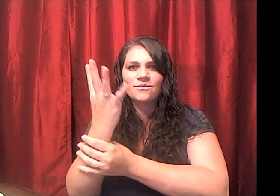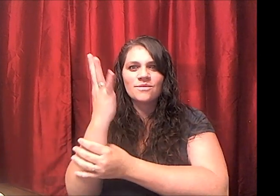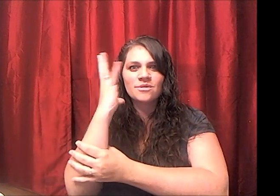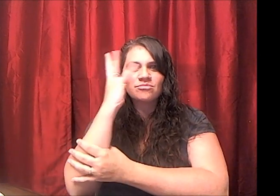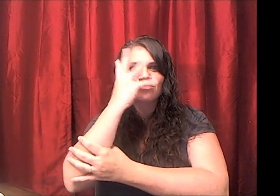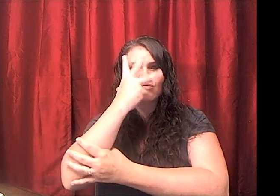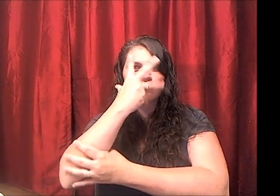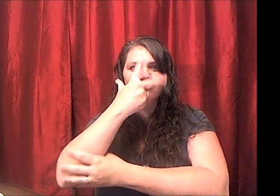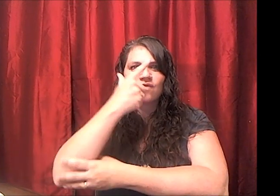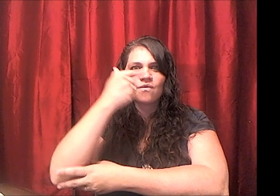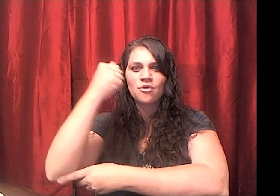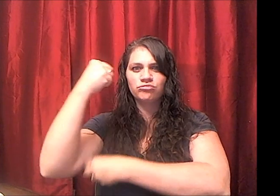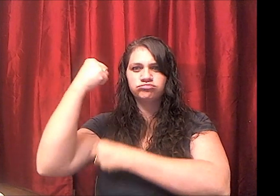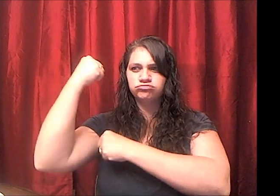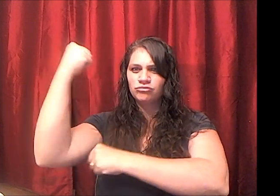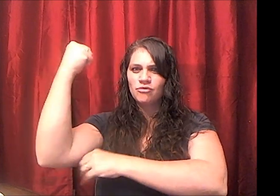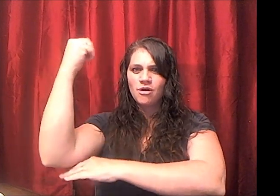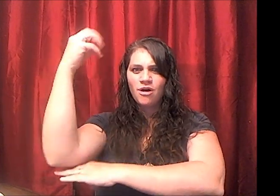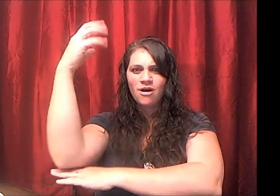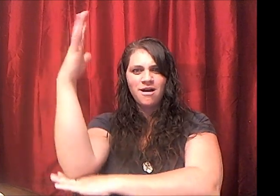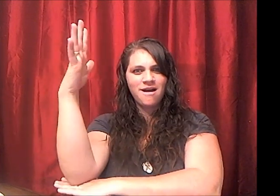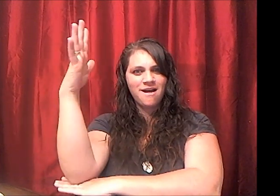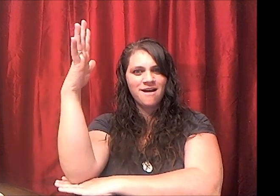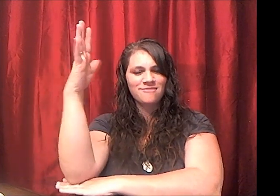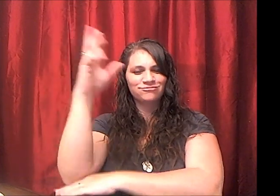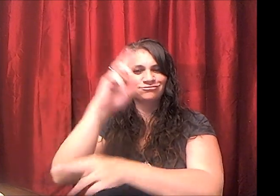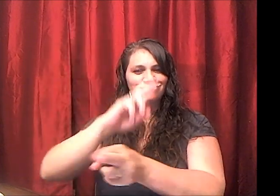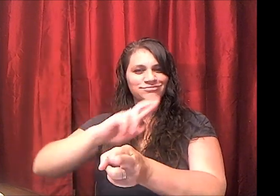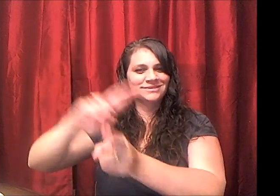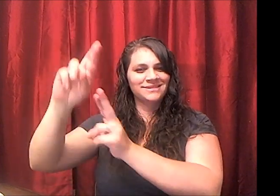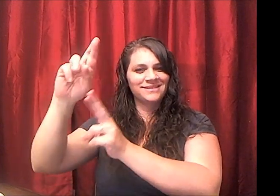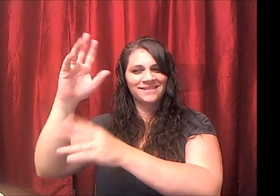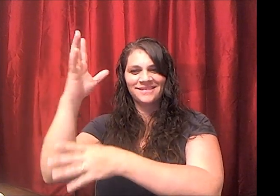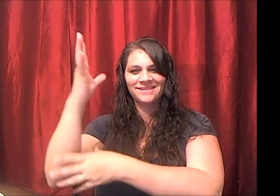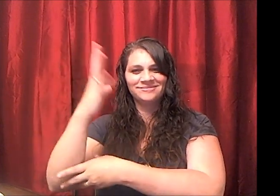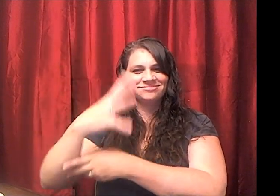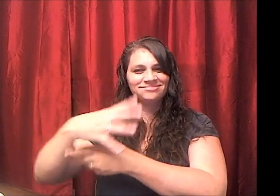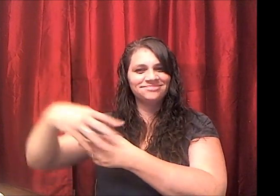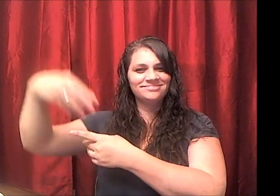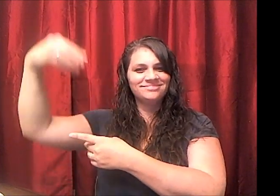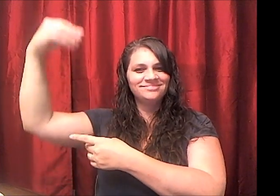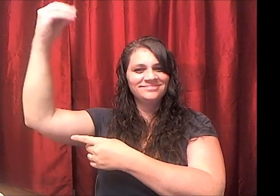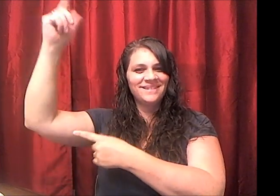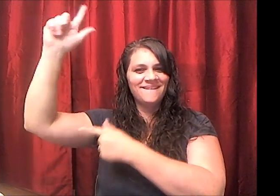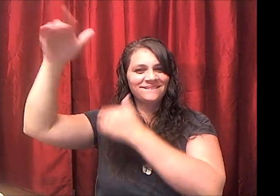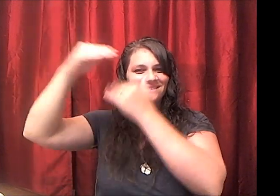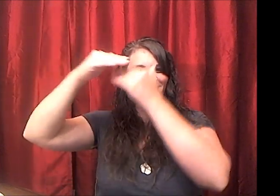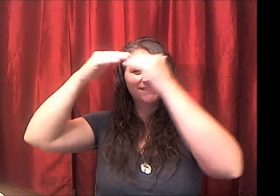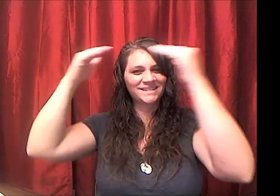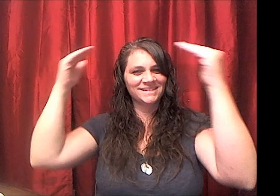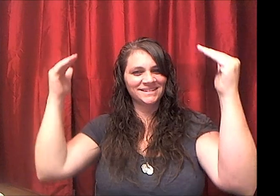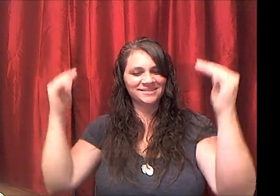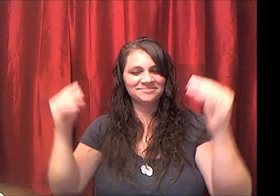power folding mirrors. Look forward. Well, look forward to loading these fingers at 2:31 a month.